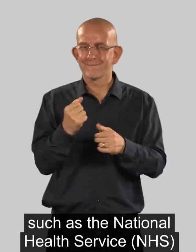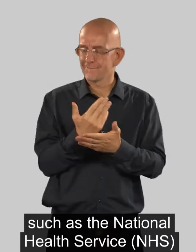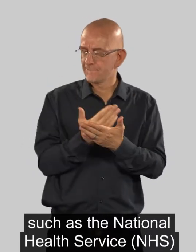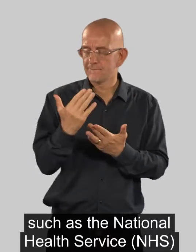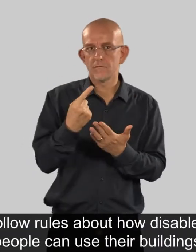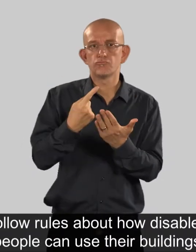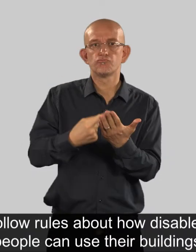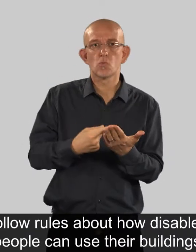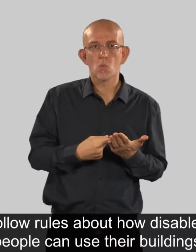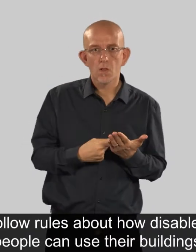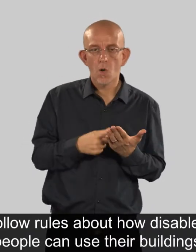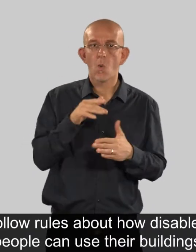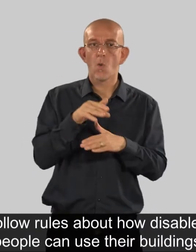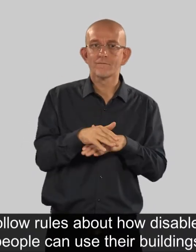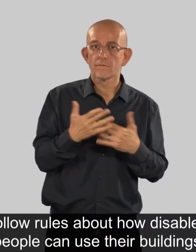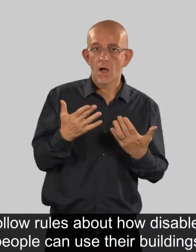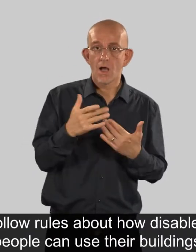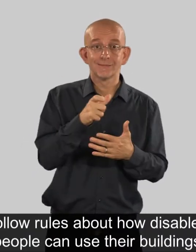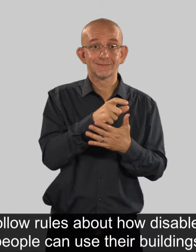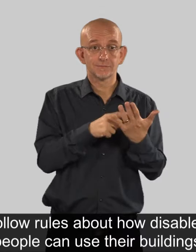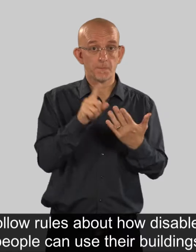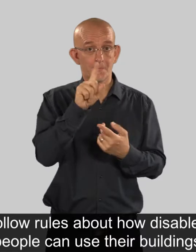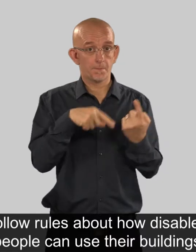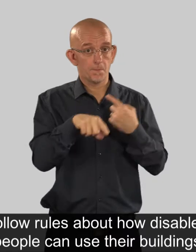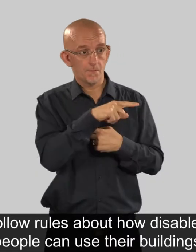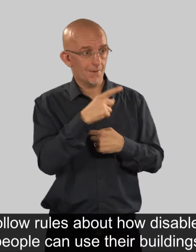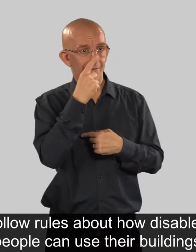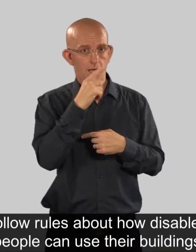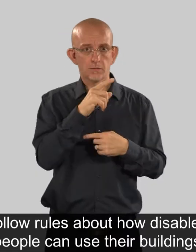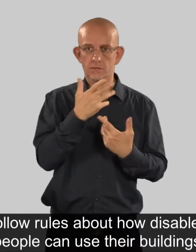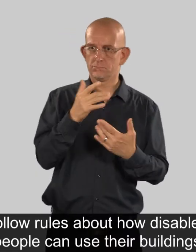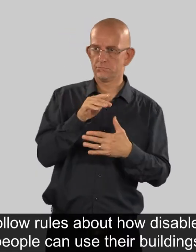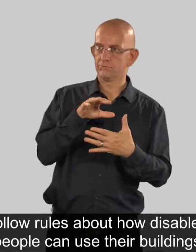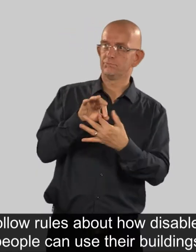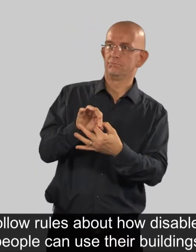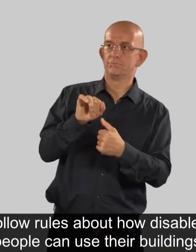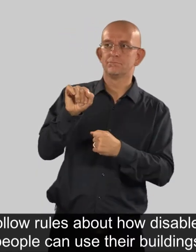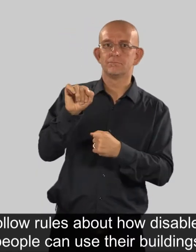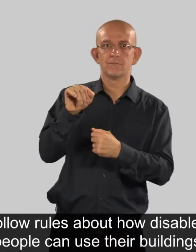NHS, follow rules about how disabled people can use their buildings.